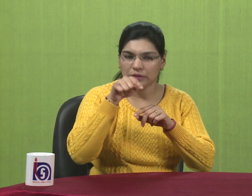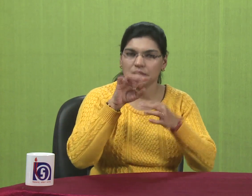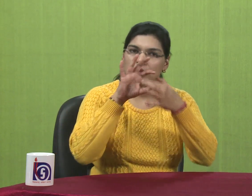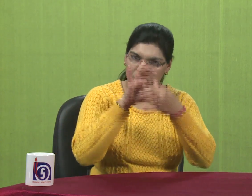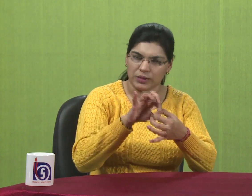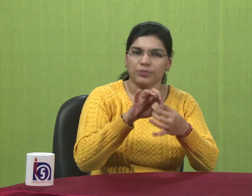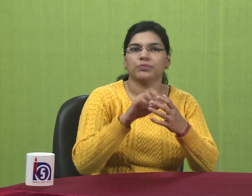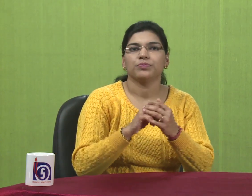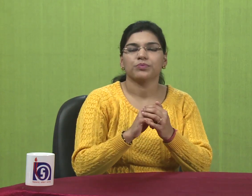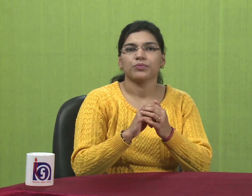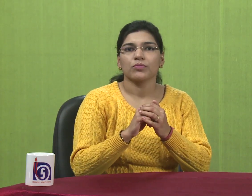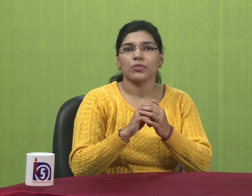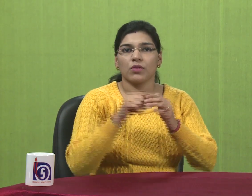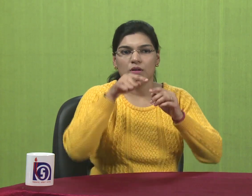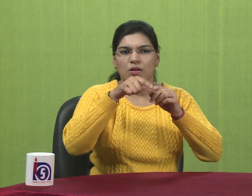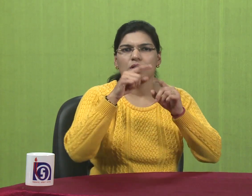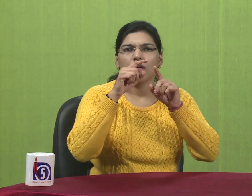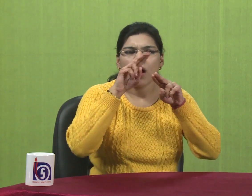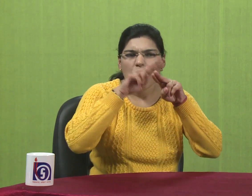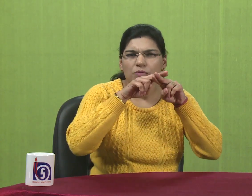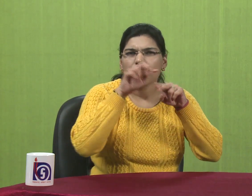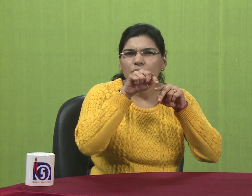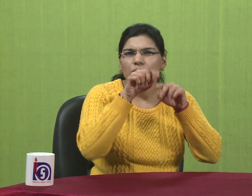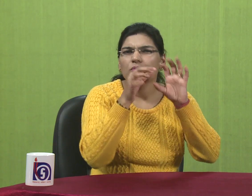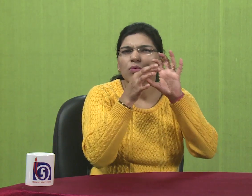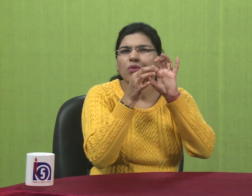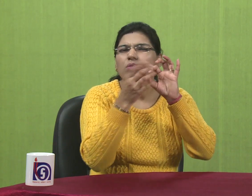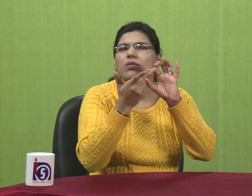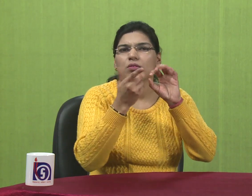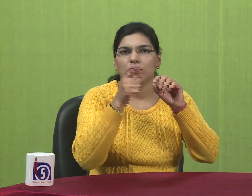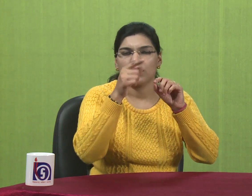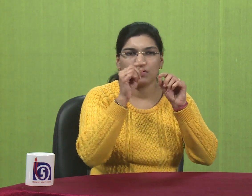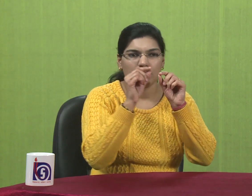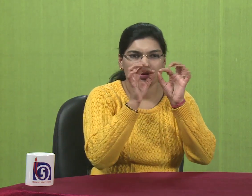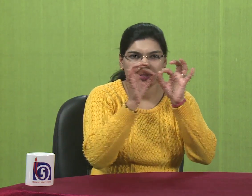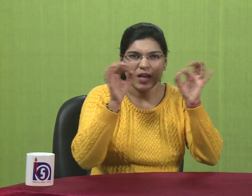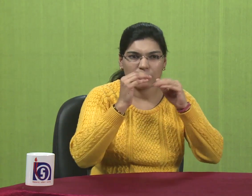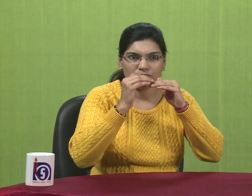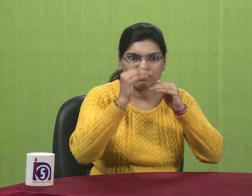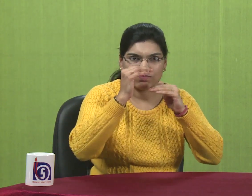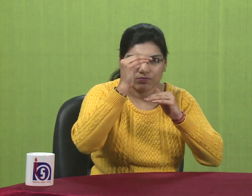by putting different fonts, size, underlining it, sidelining